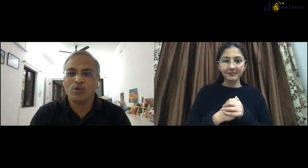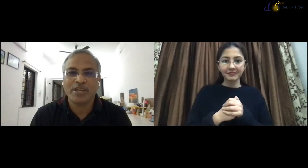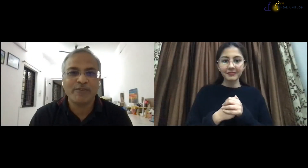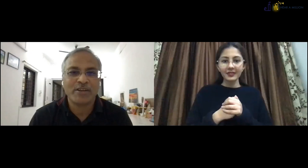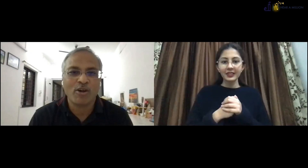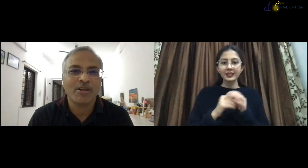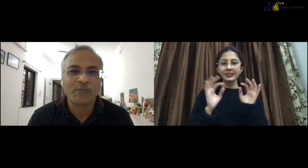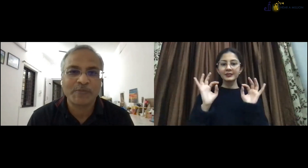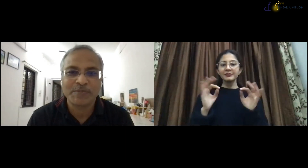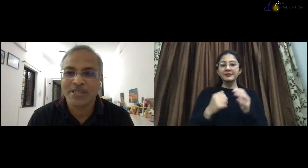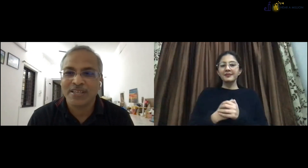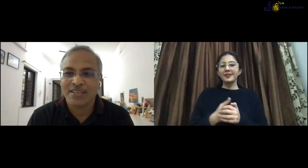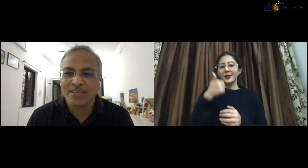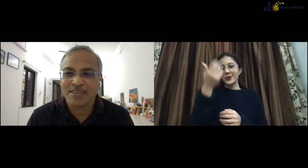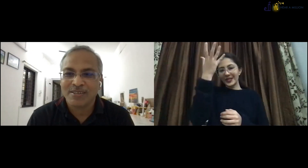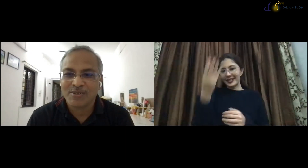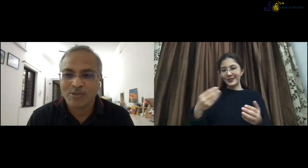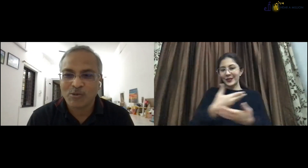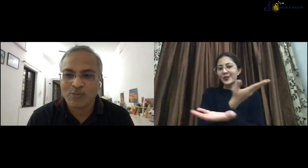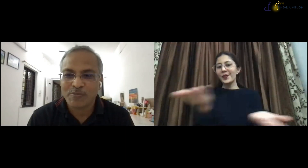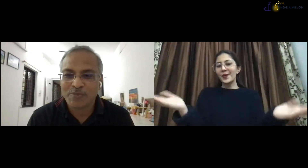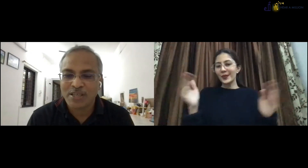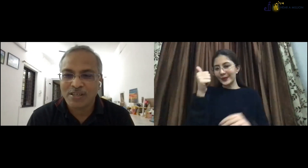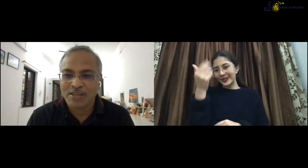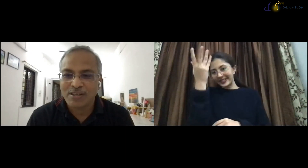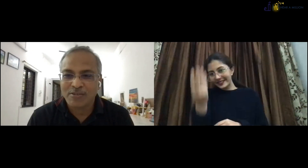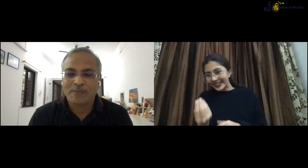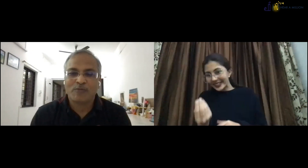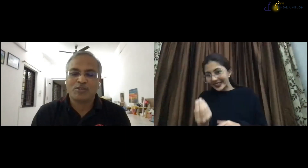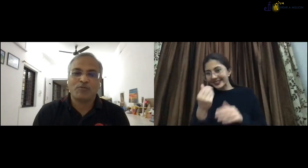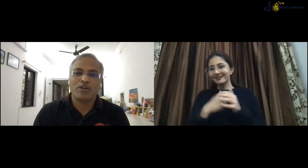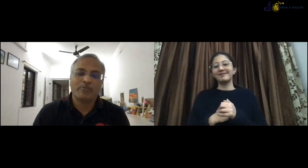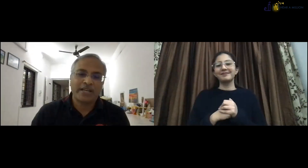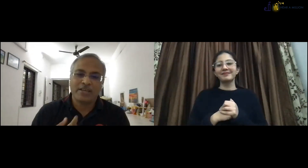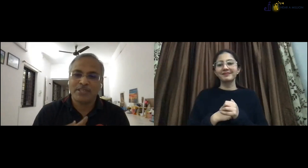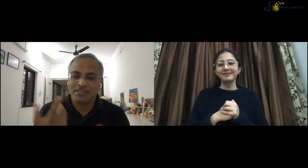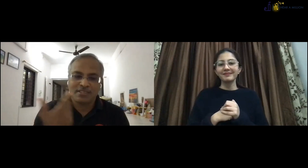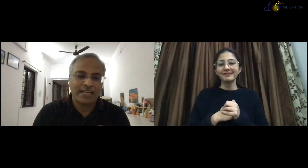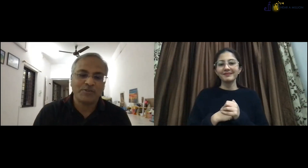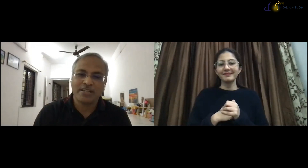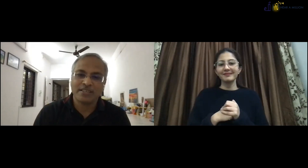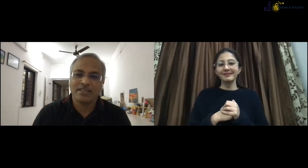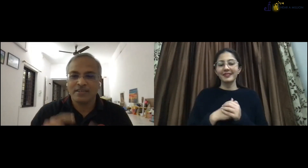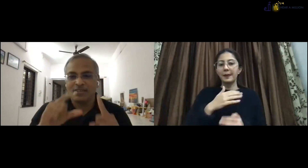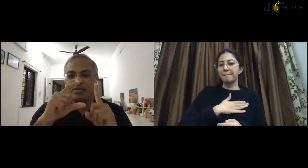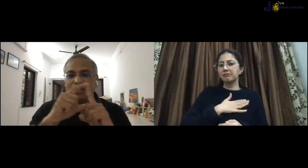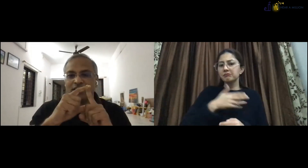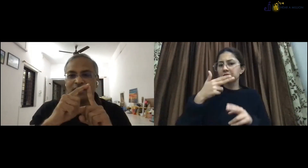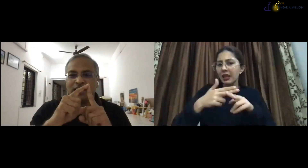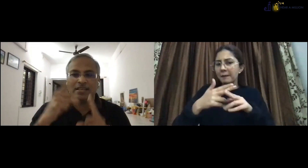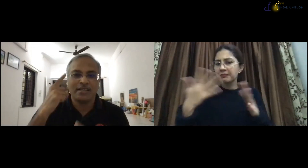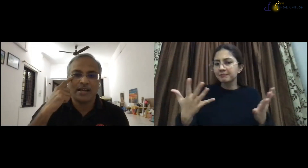Okay. Good evening, all. So, first of all, my name is, as you can